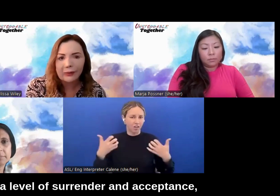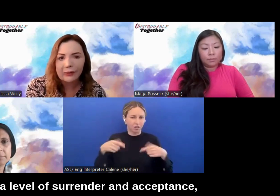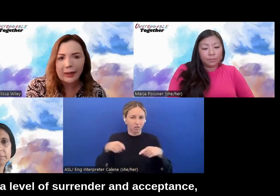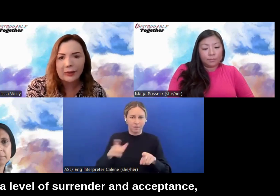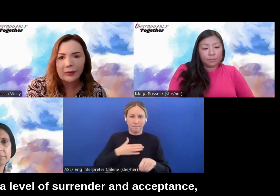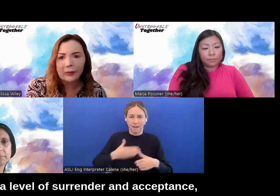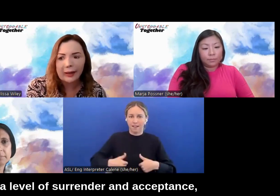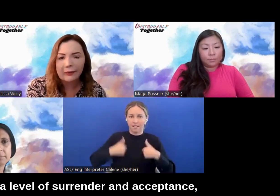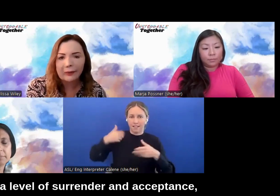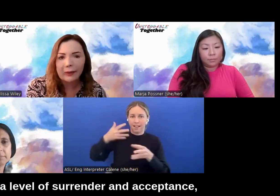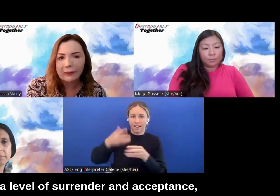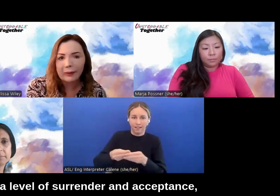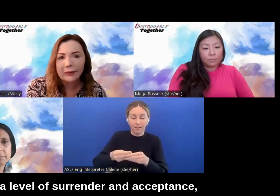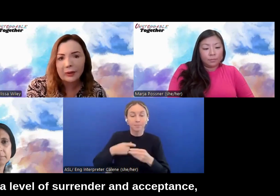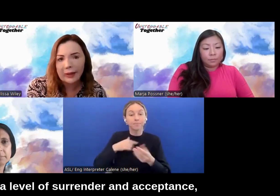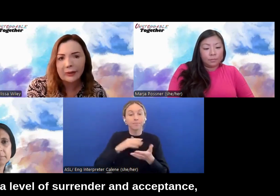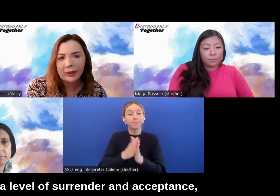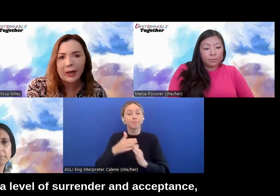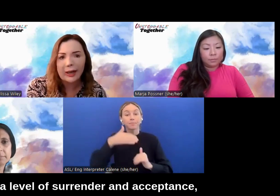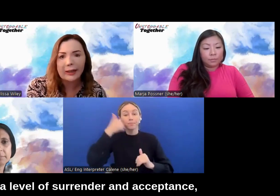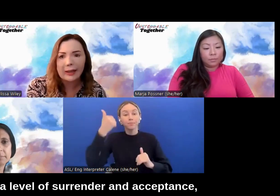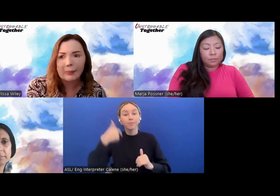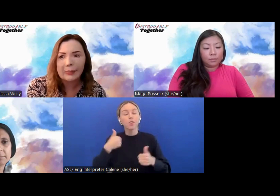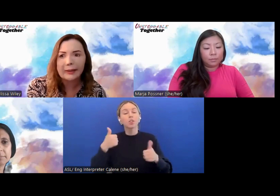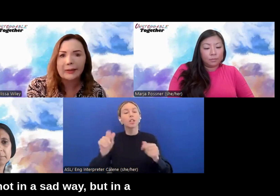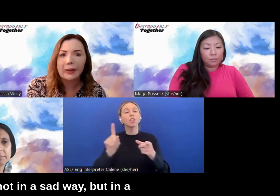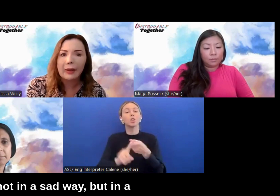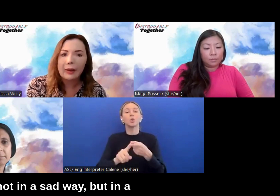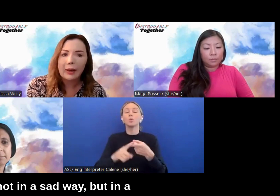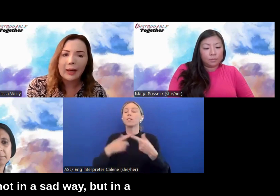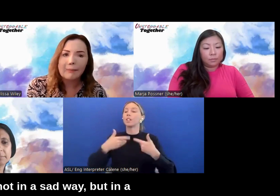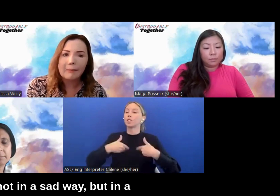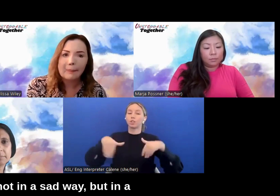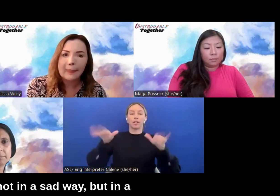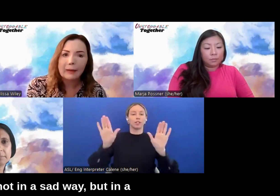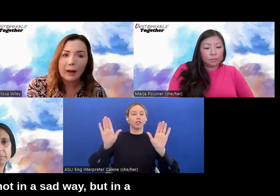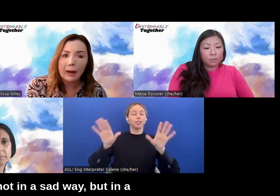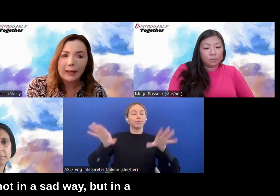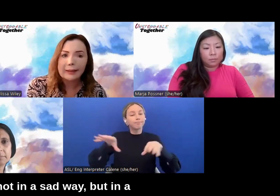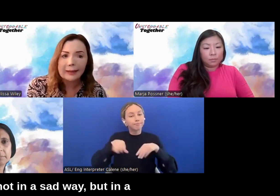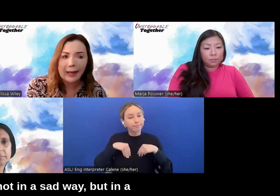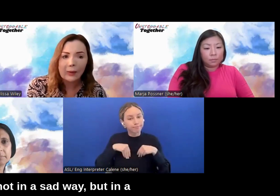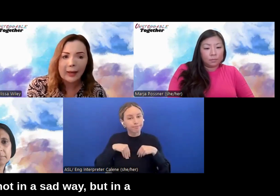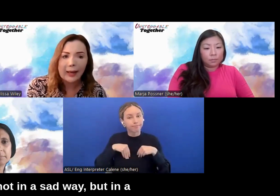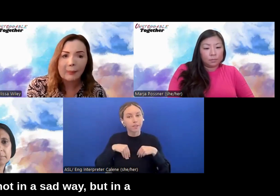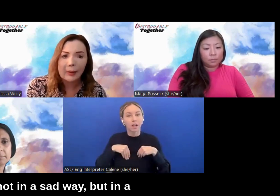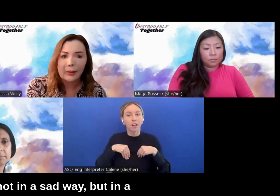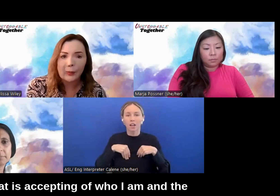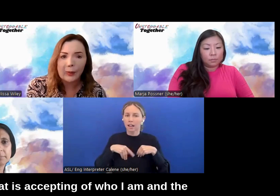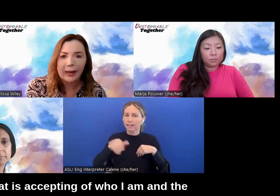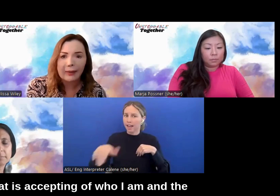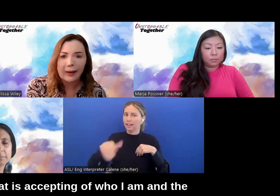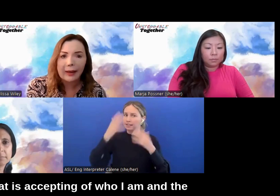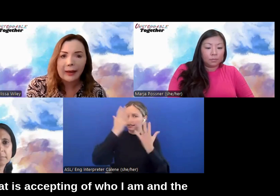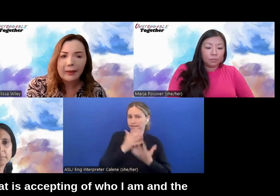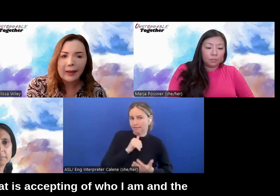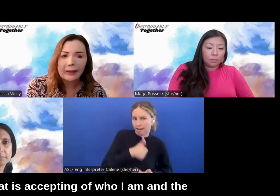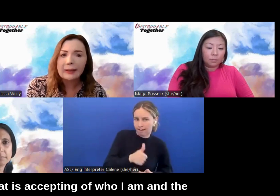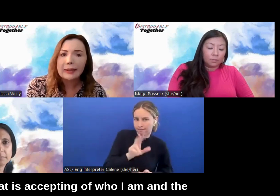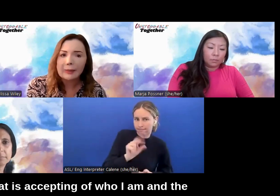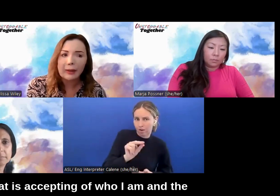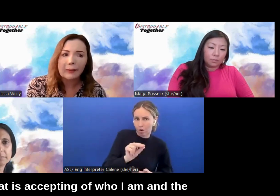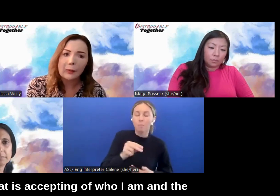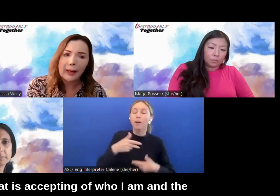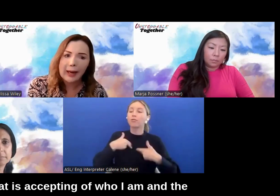older, I've tried to have a level of surrender and acceptance, not in a sad way, but in a way that